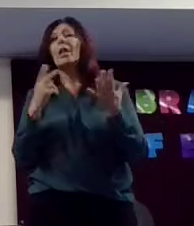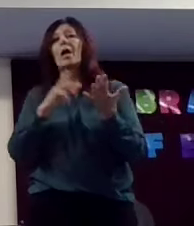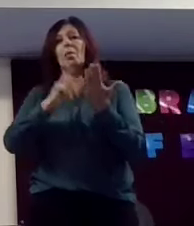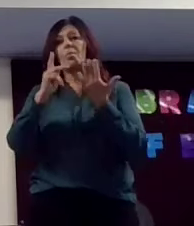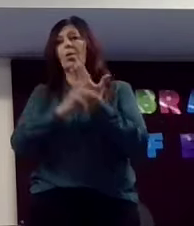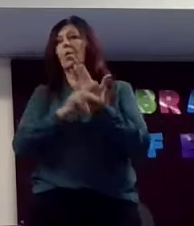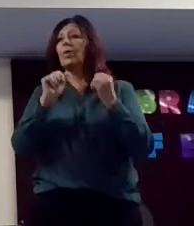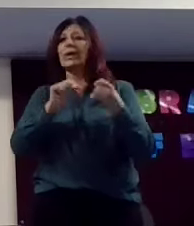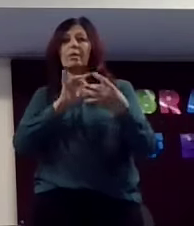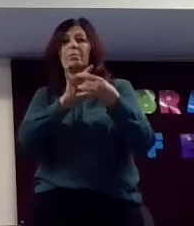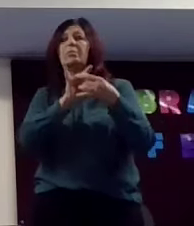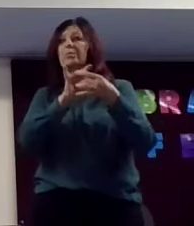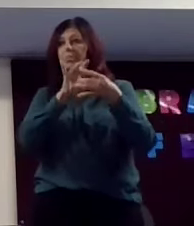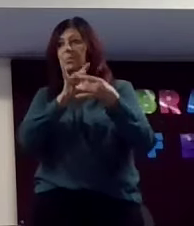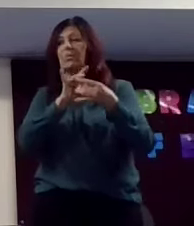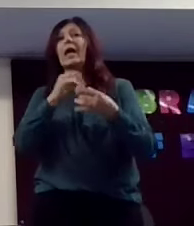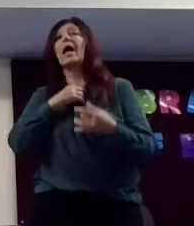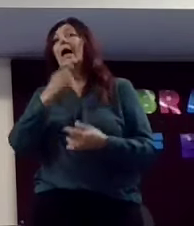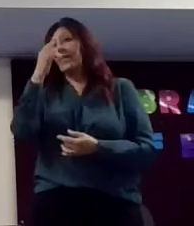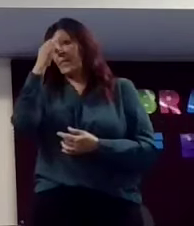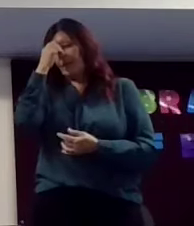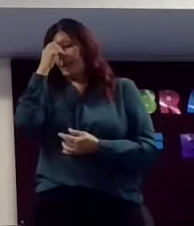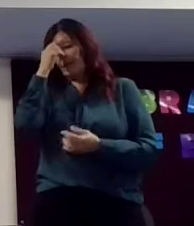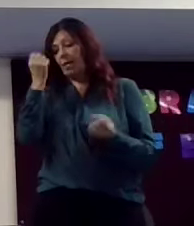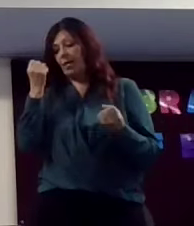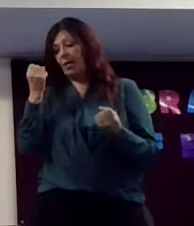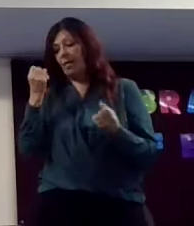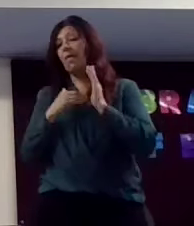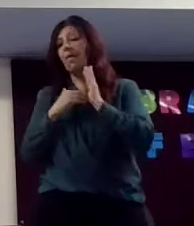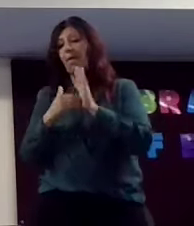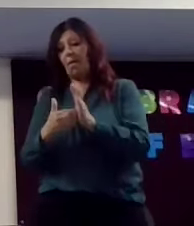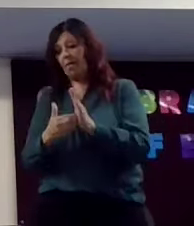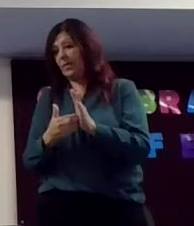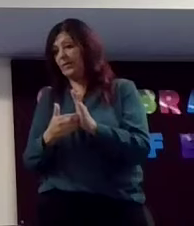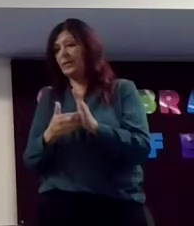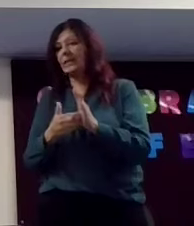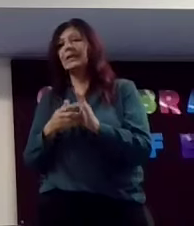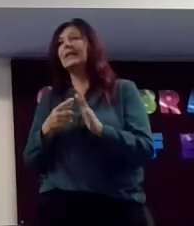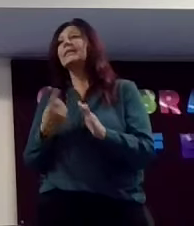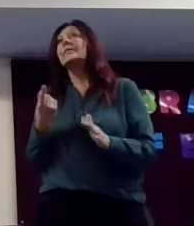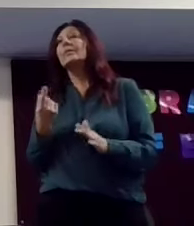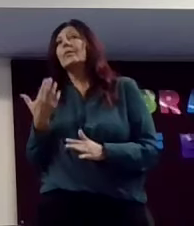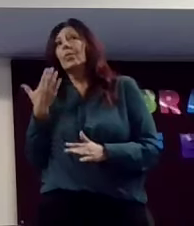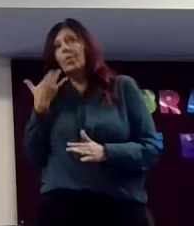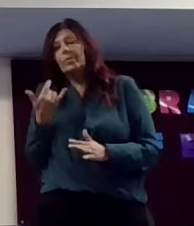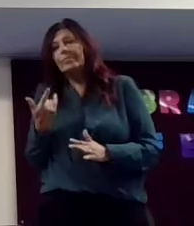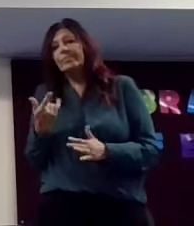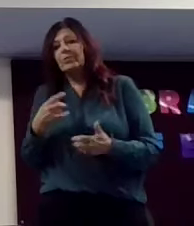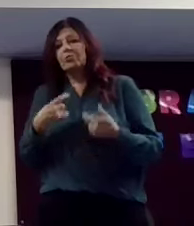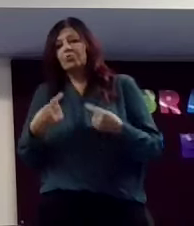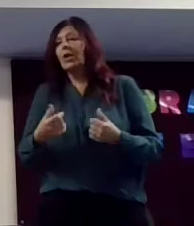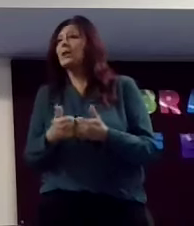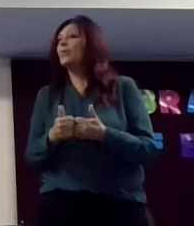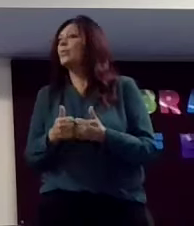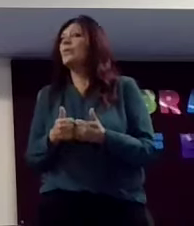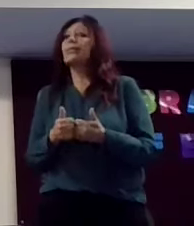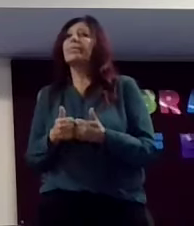that we can hook them up with. I think that a lot of times, again, it's underlying issues. It's struggling